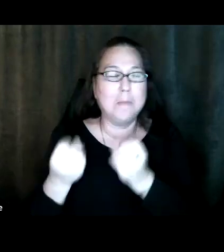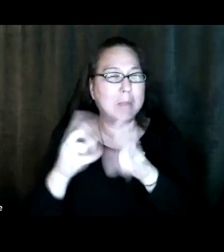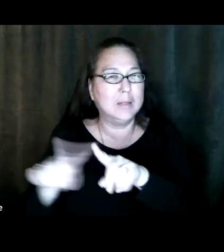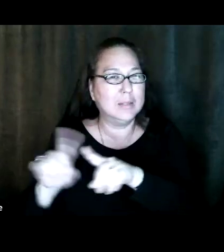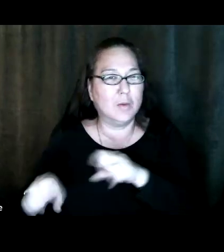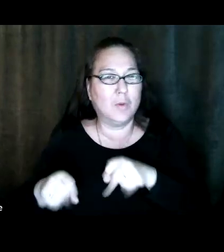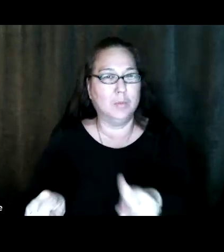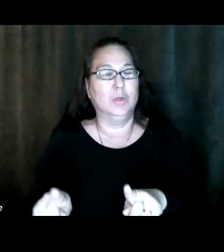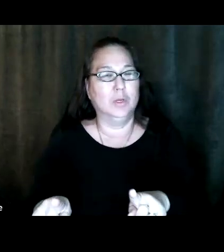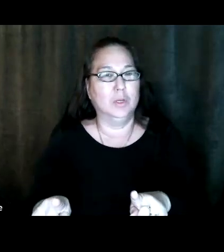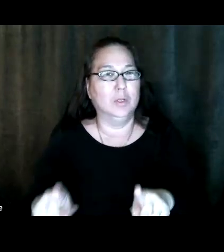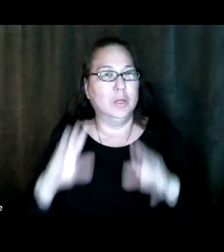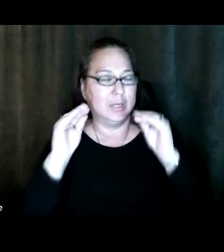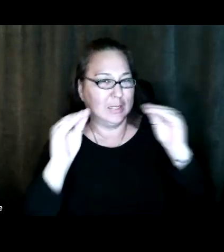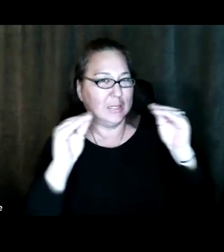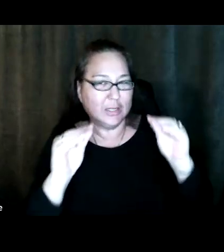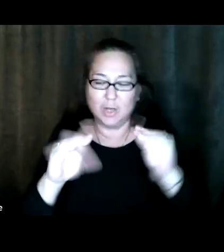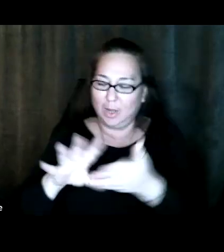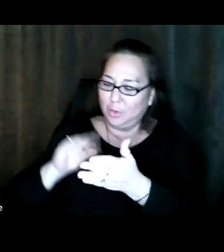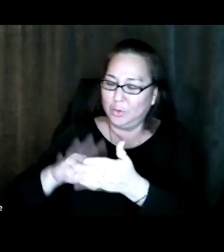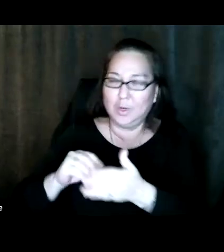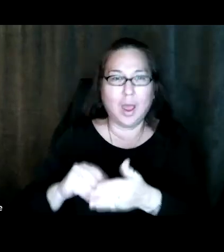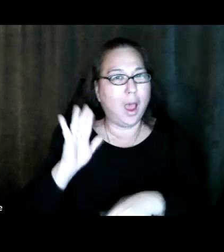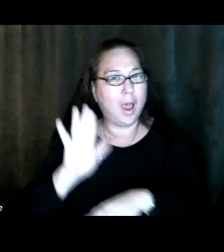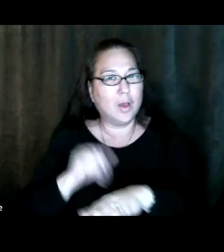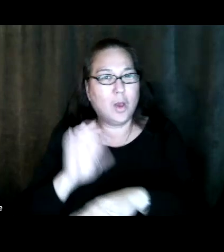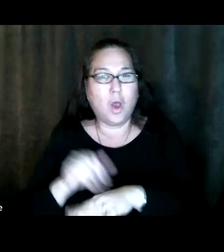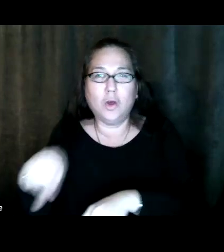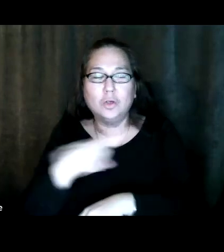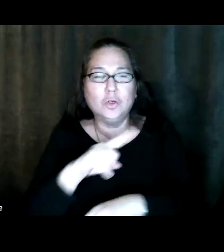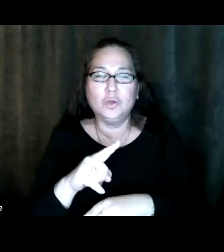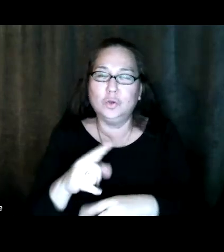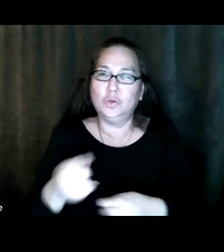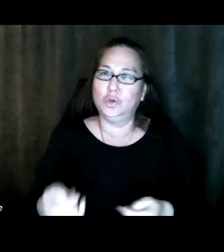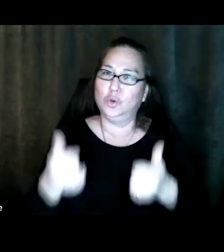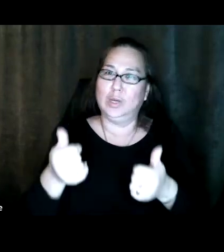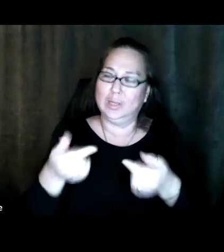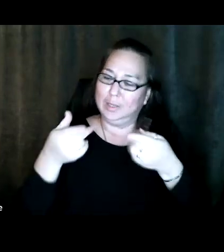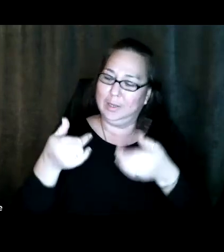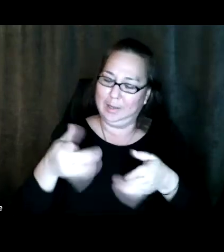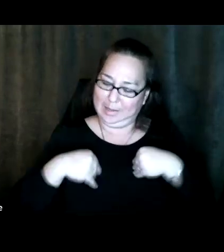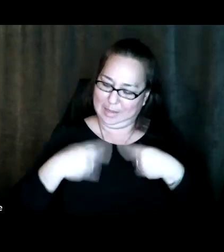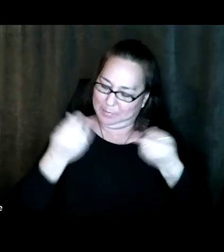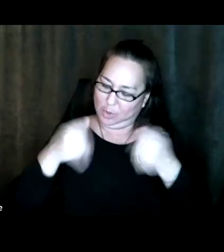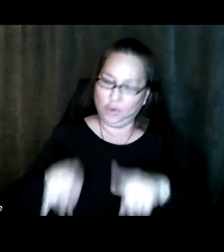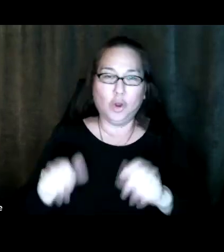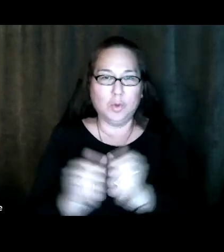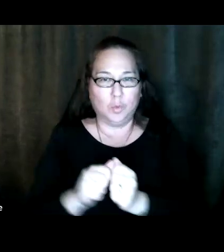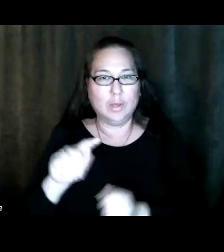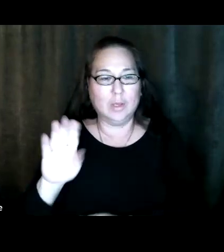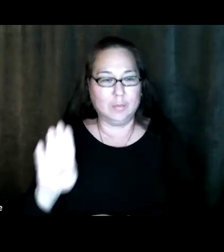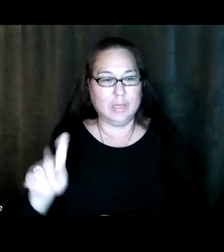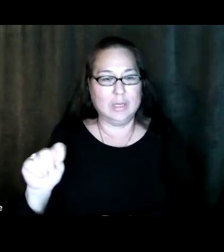improve teaching and learning. I call on you to quickly come up with an agreement with the BTU. I applaud the school system for